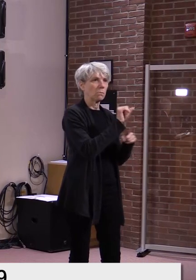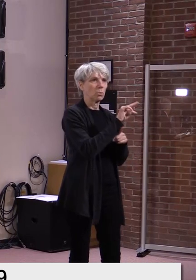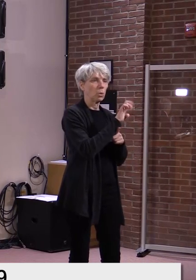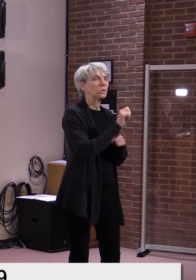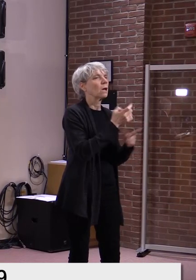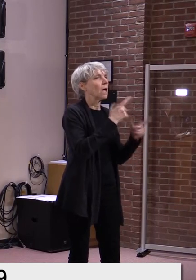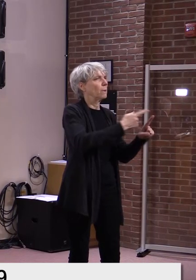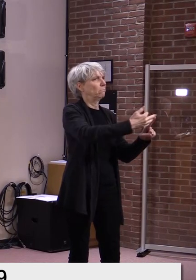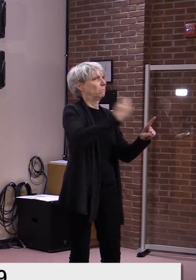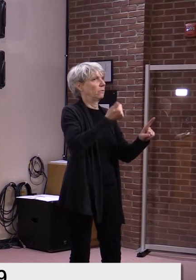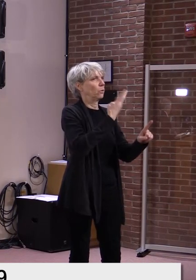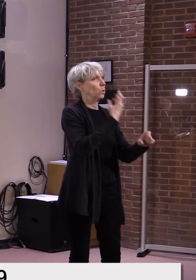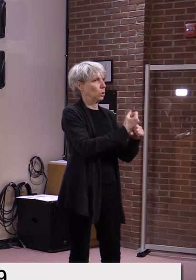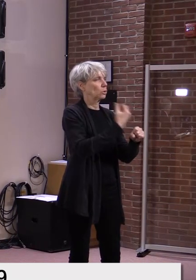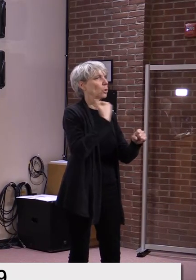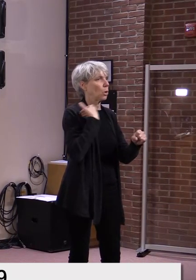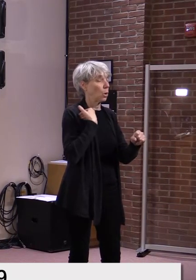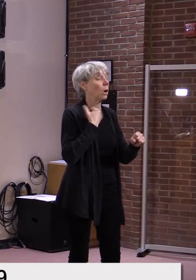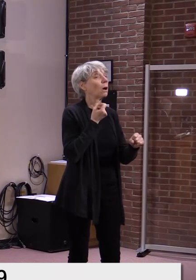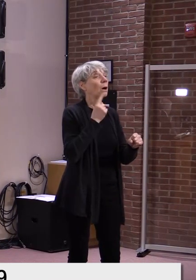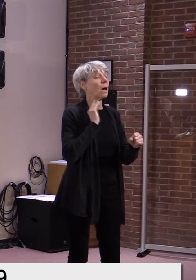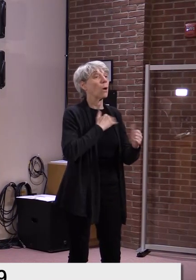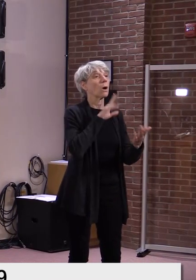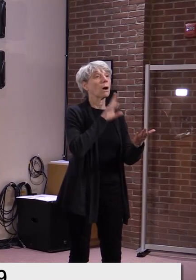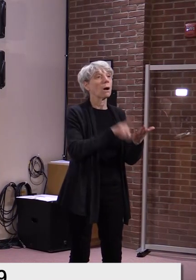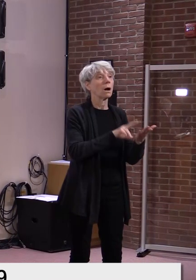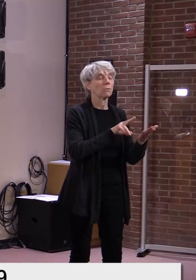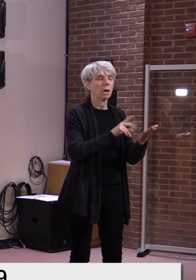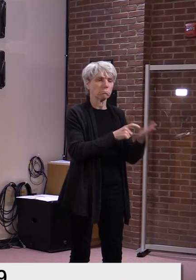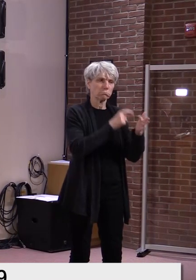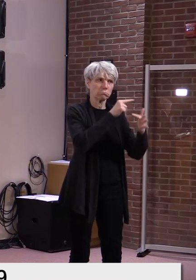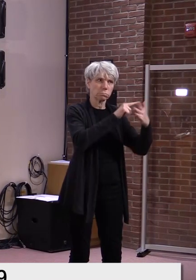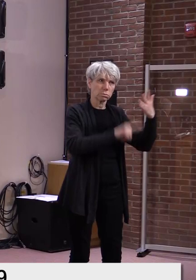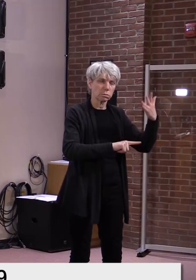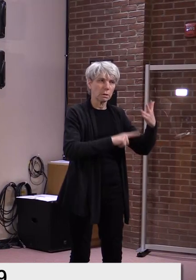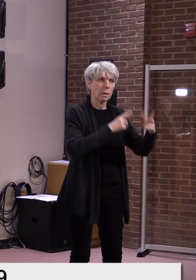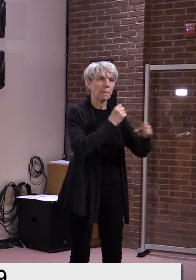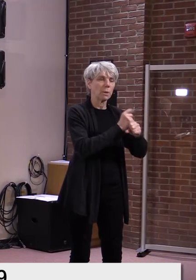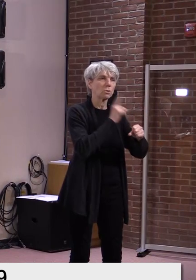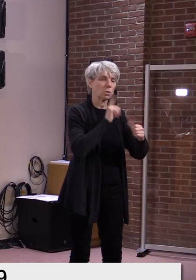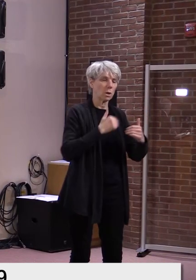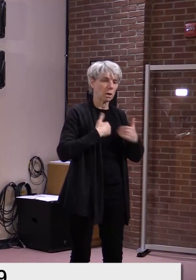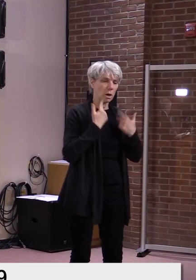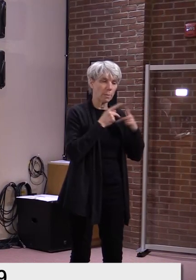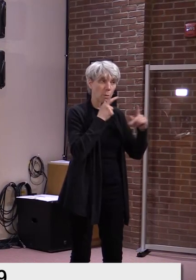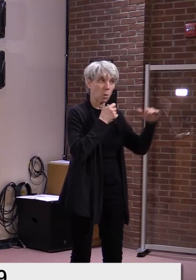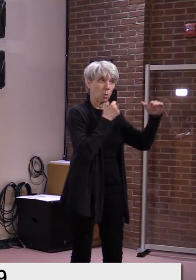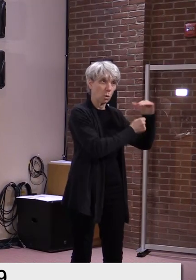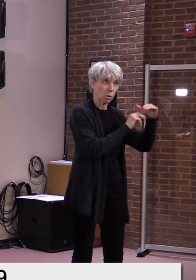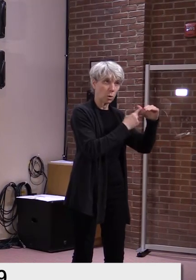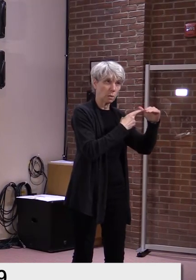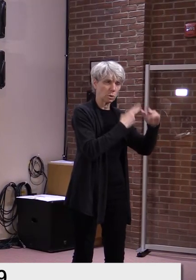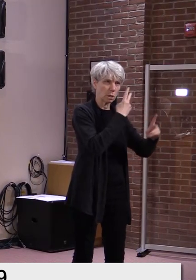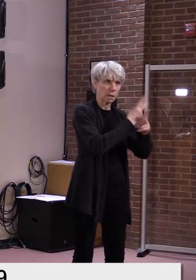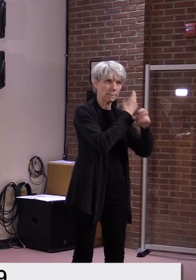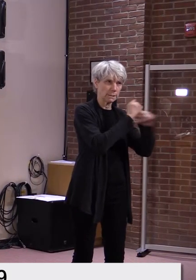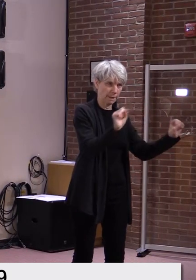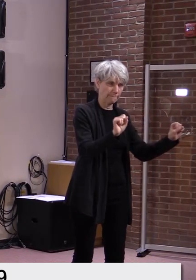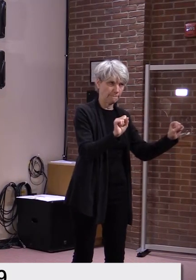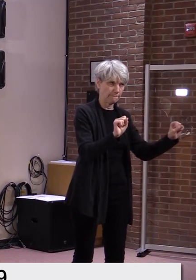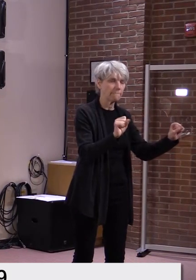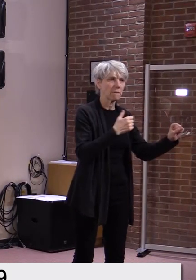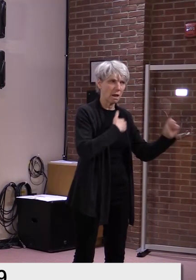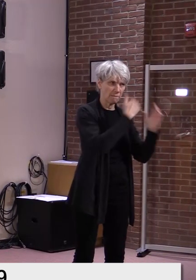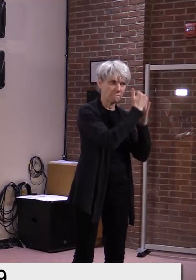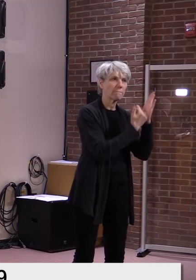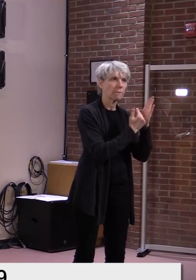our contract we have certain provisions dealing with the safety of our youth that are placed in that facility.